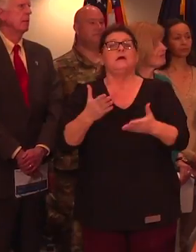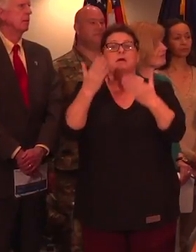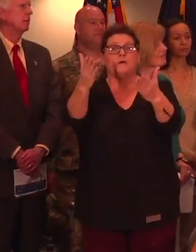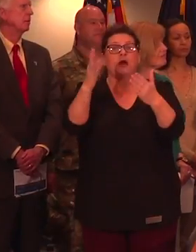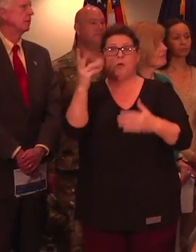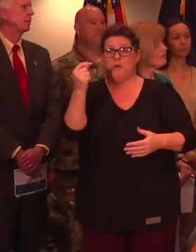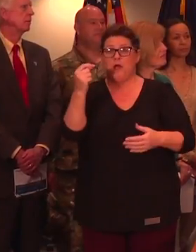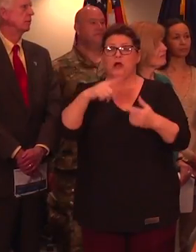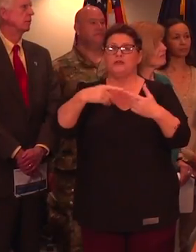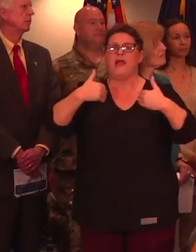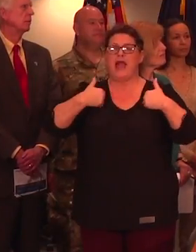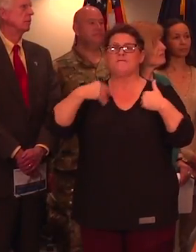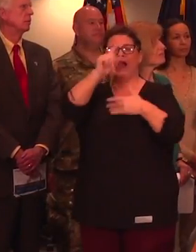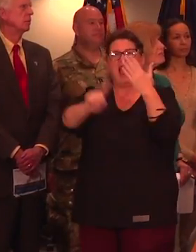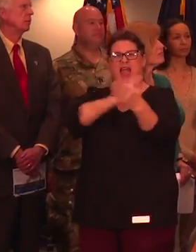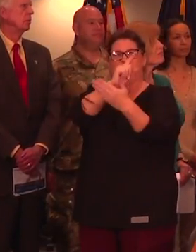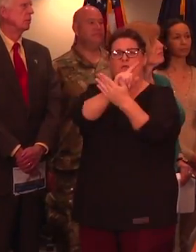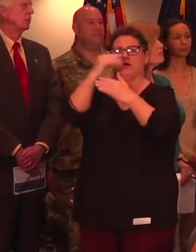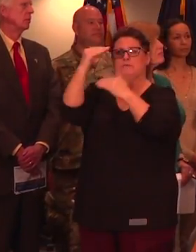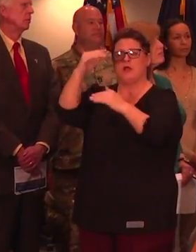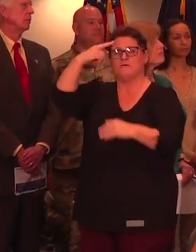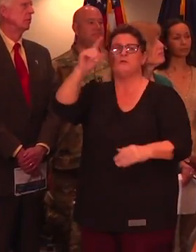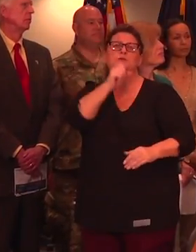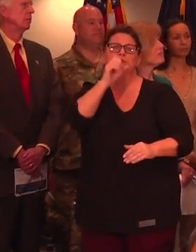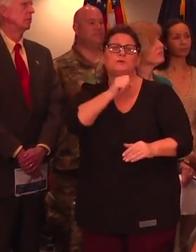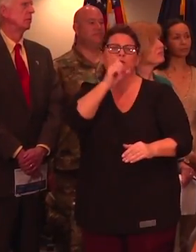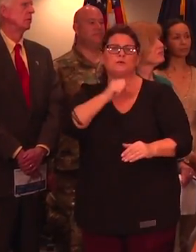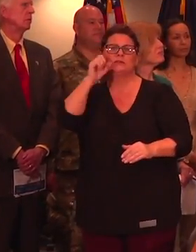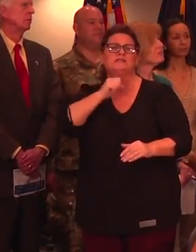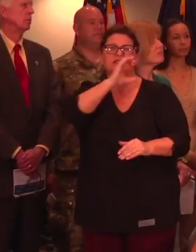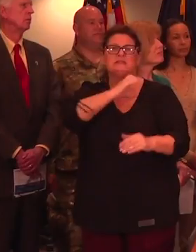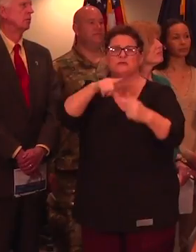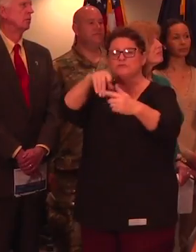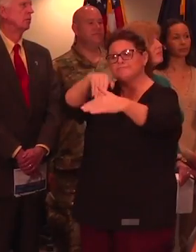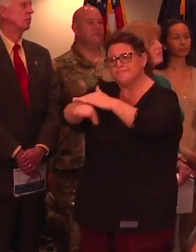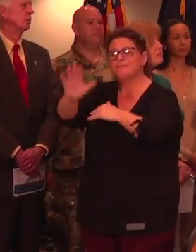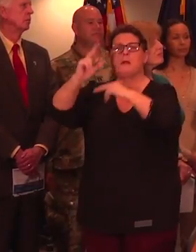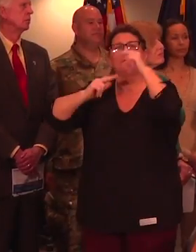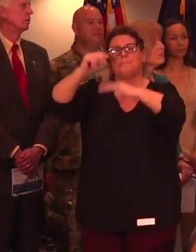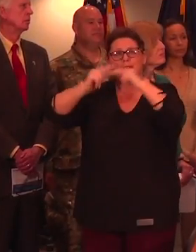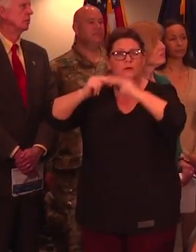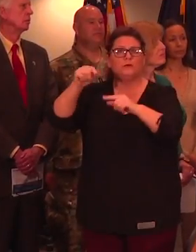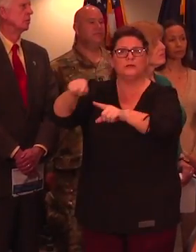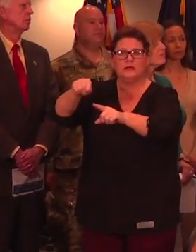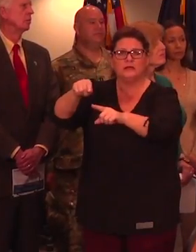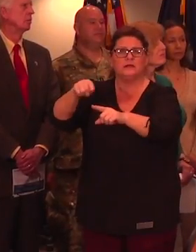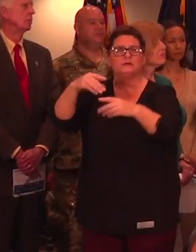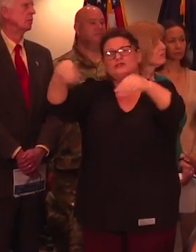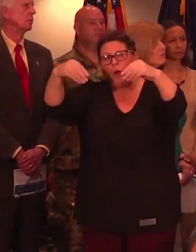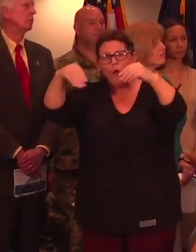to have senior hours for our seniors to come into these stores so that they are not